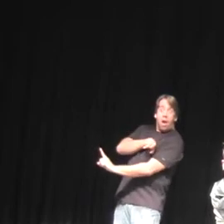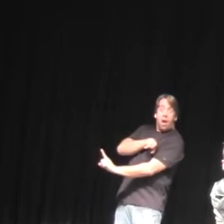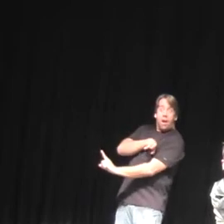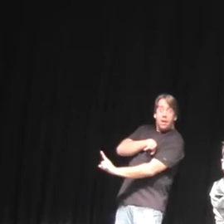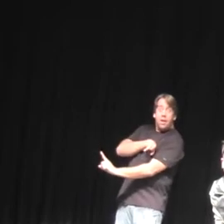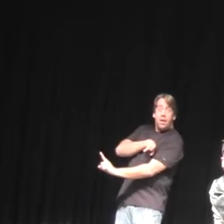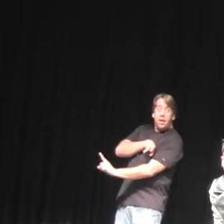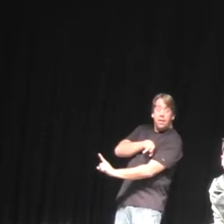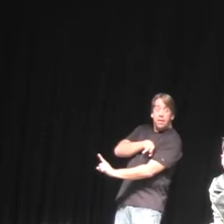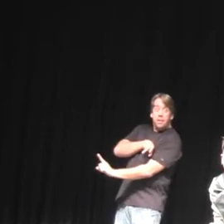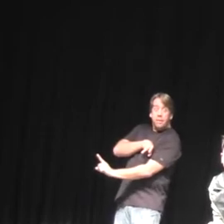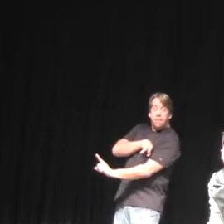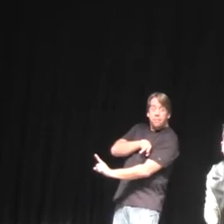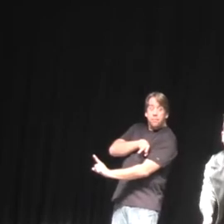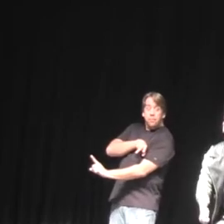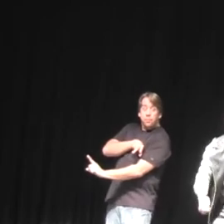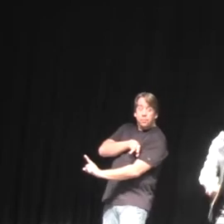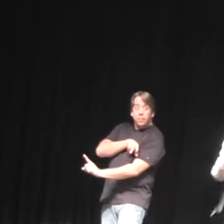it.